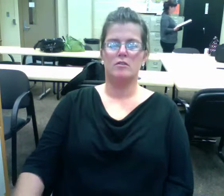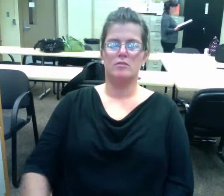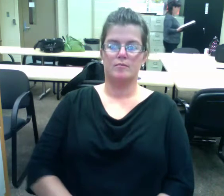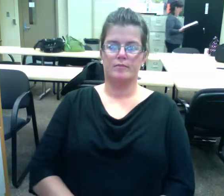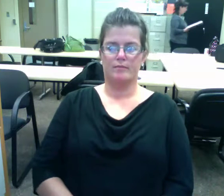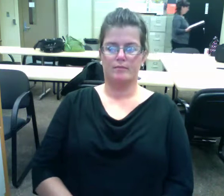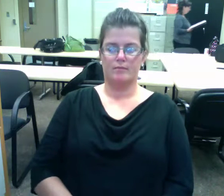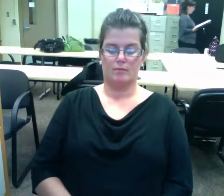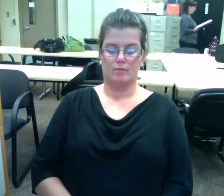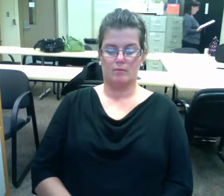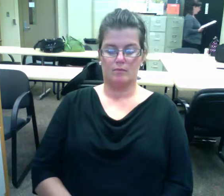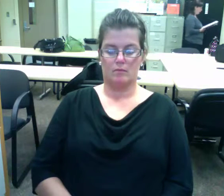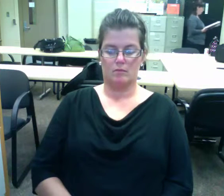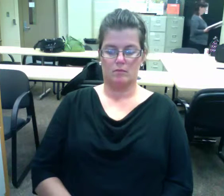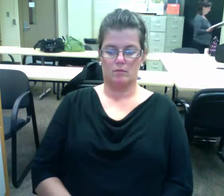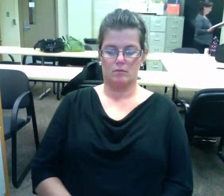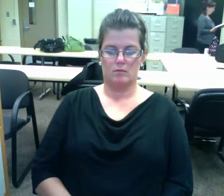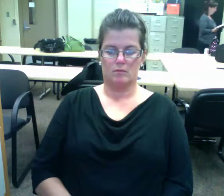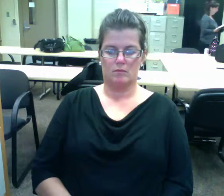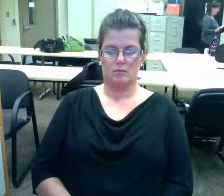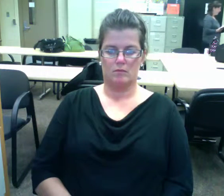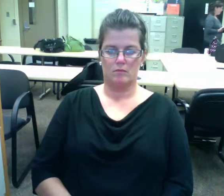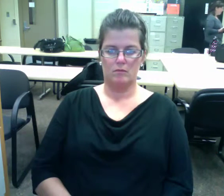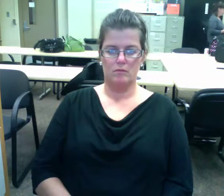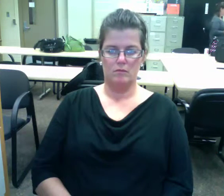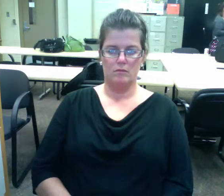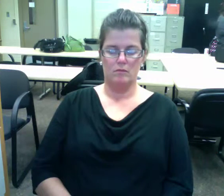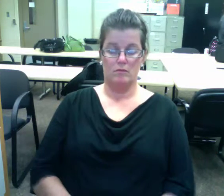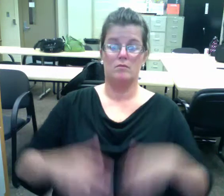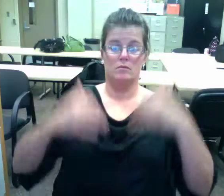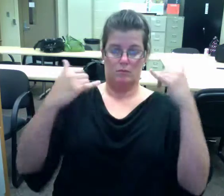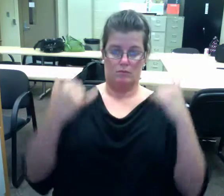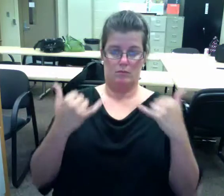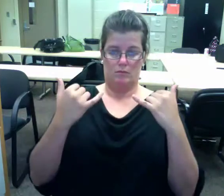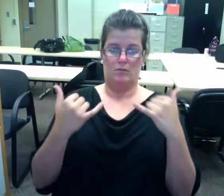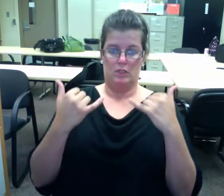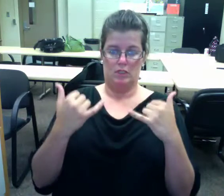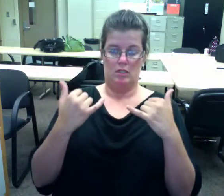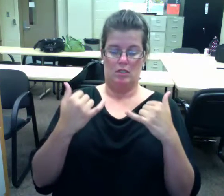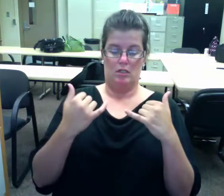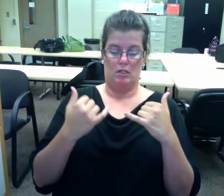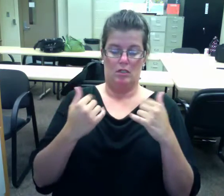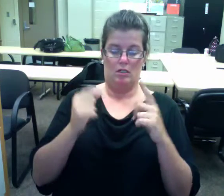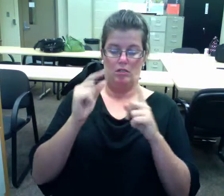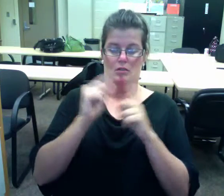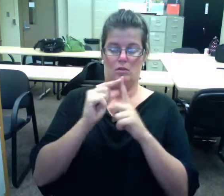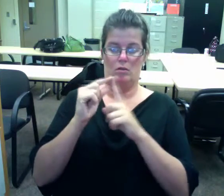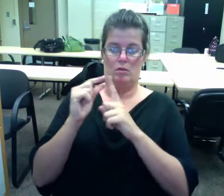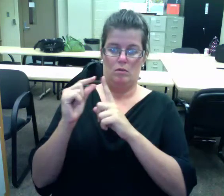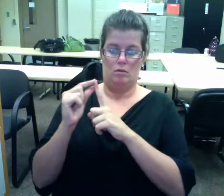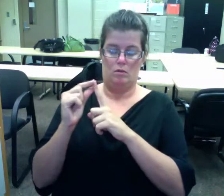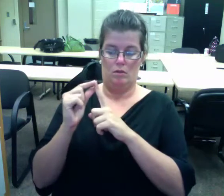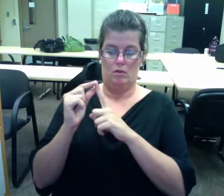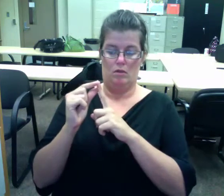Here's today's word problem. Let's say Mr. Jones wants to build a